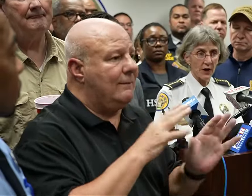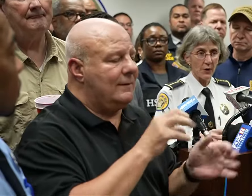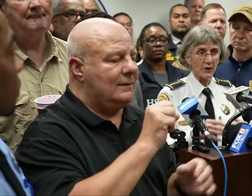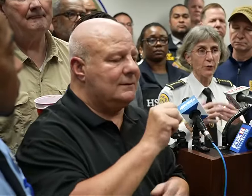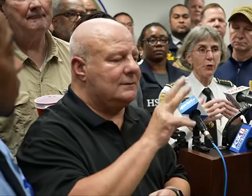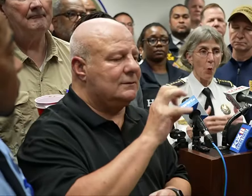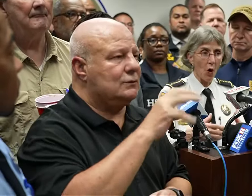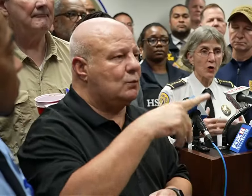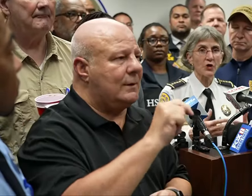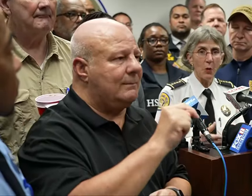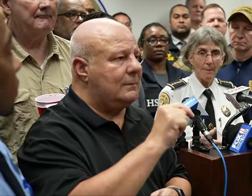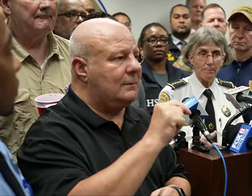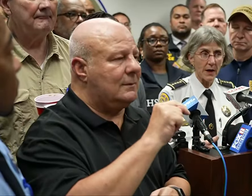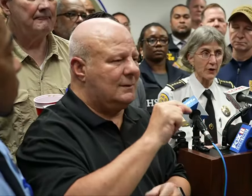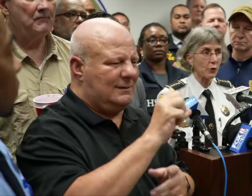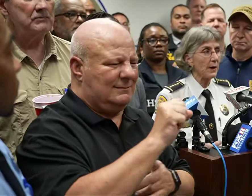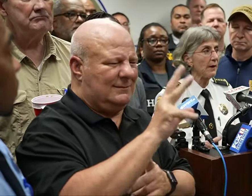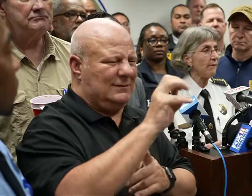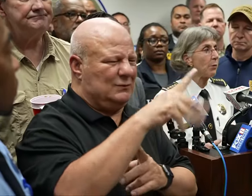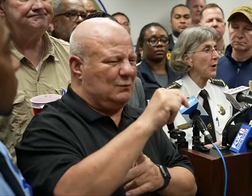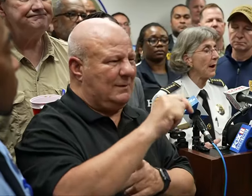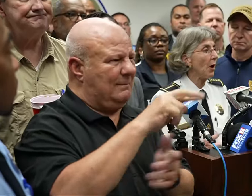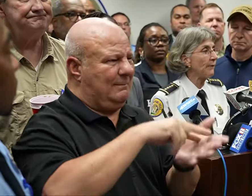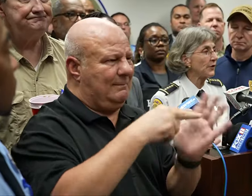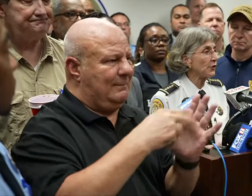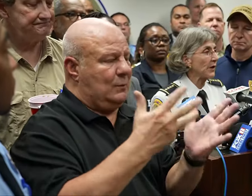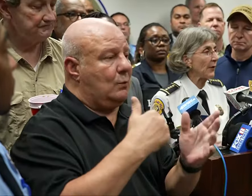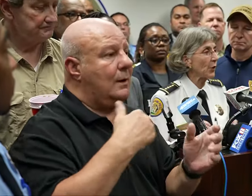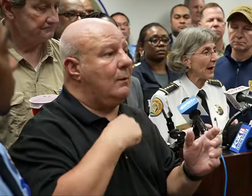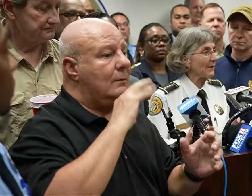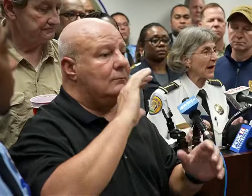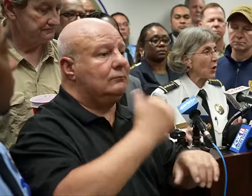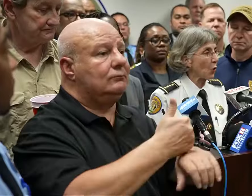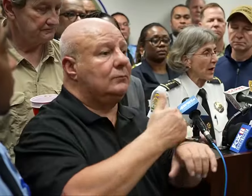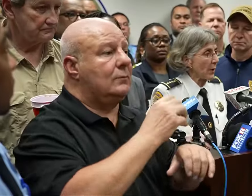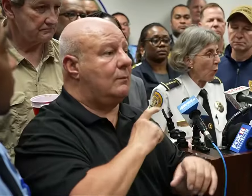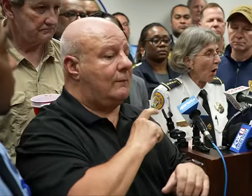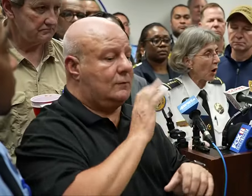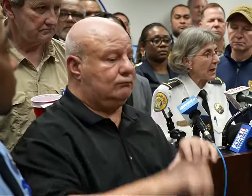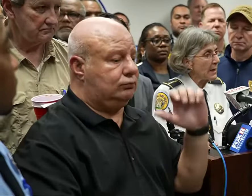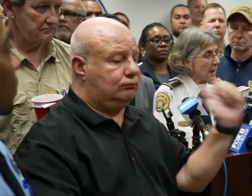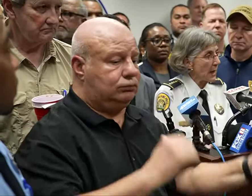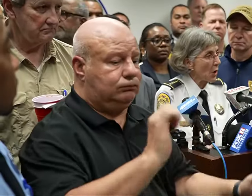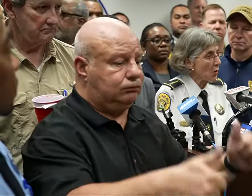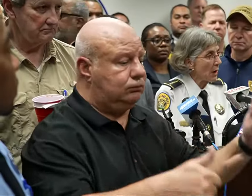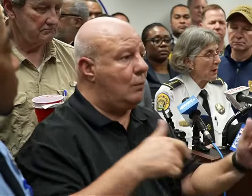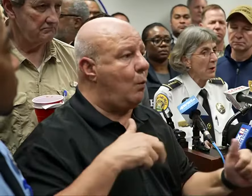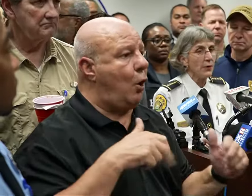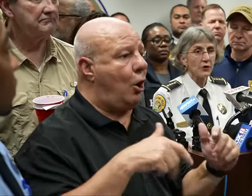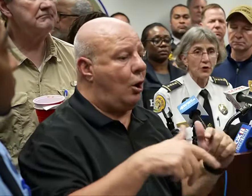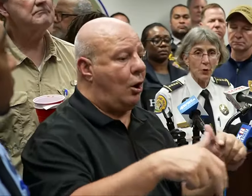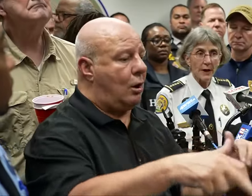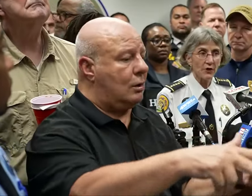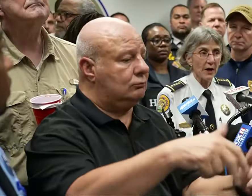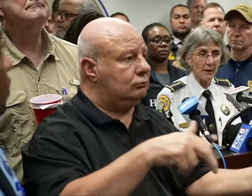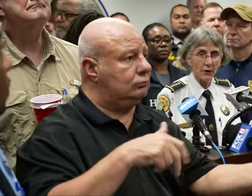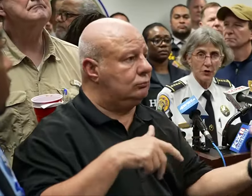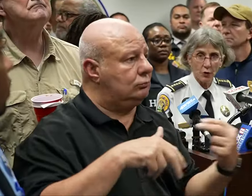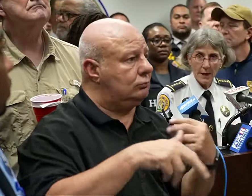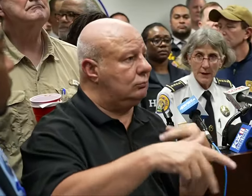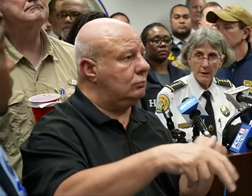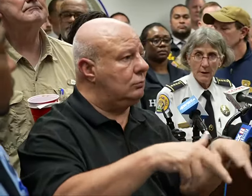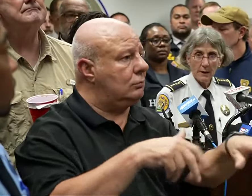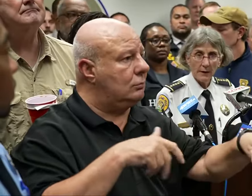of these areas. The word swept means we have put officers out there as a grid, walking down the streets,